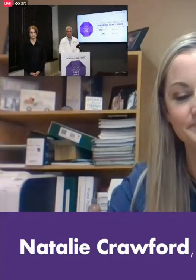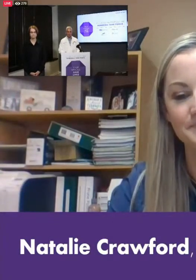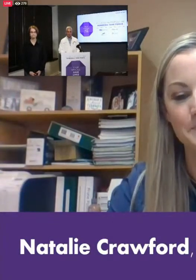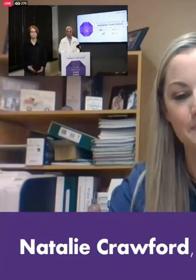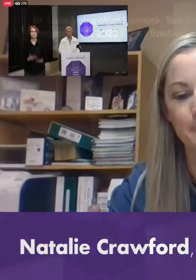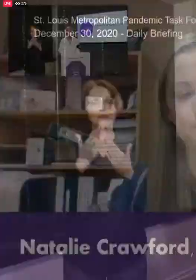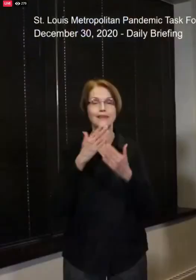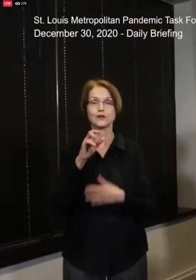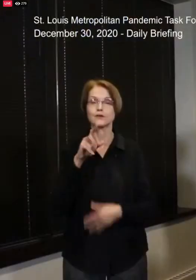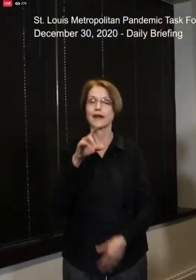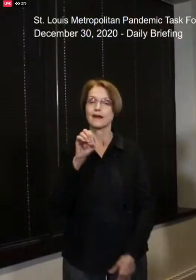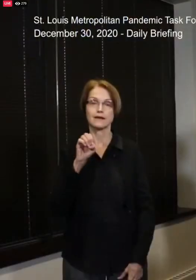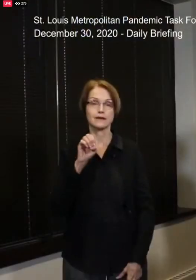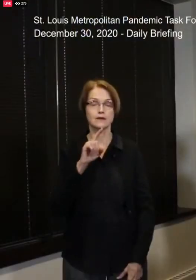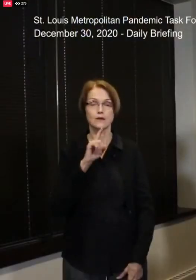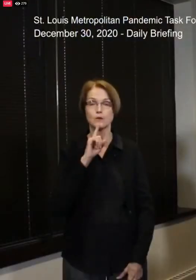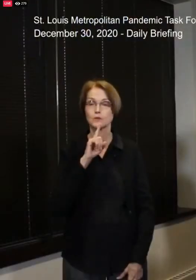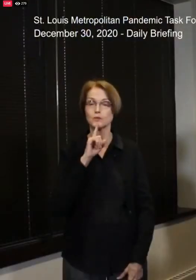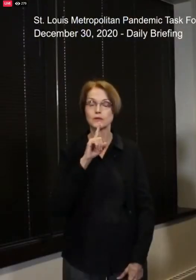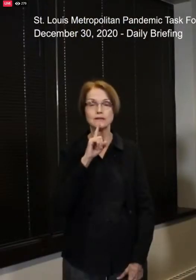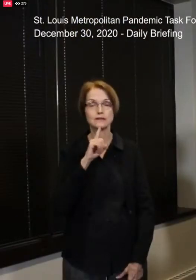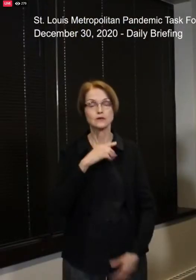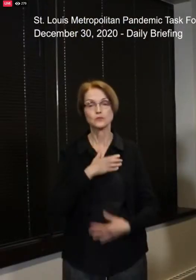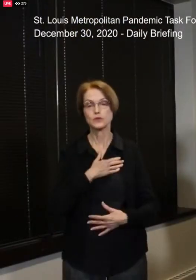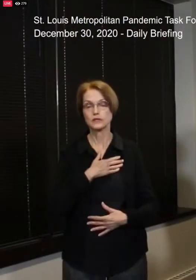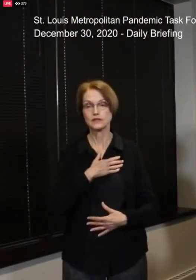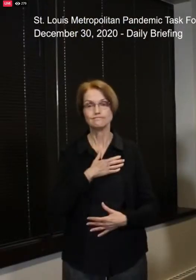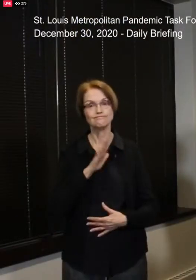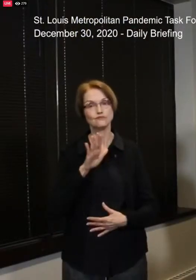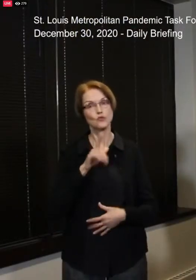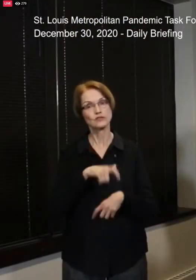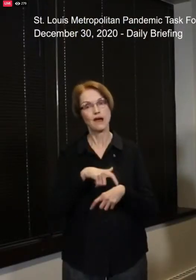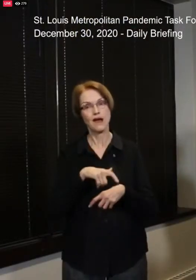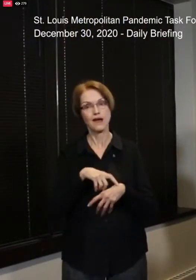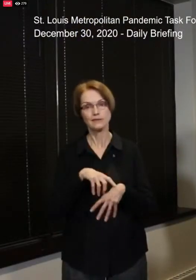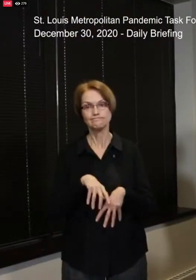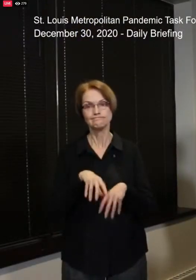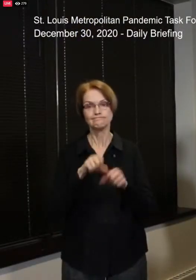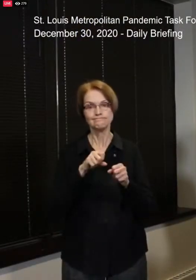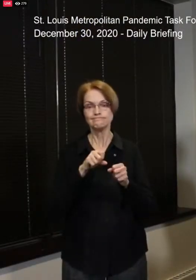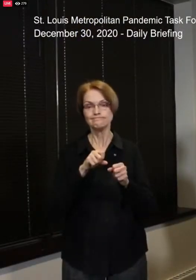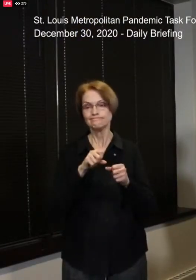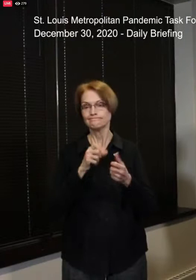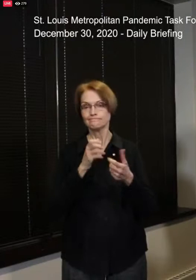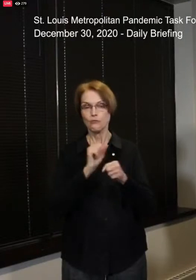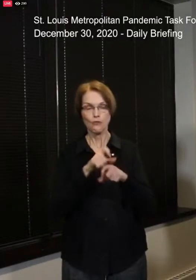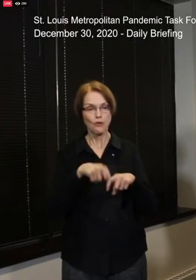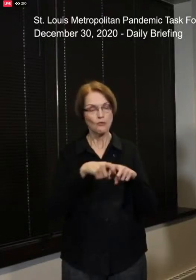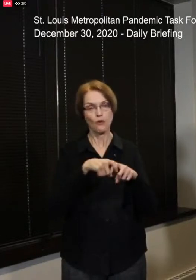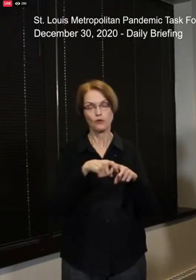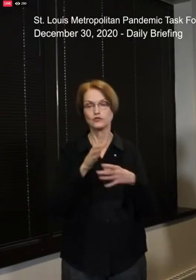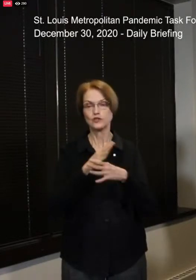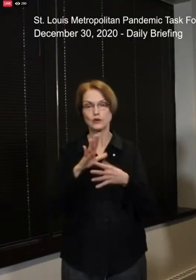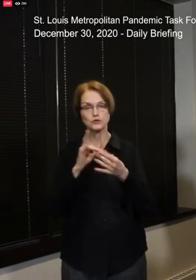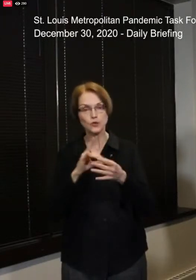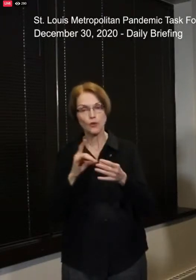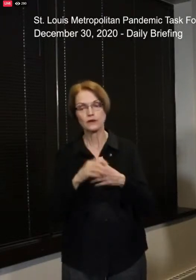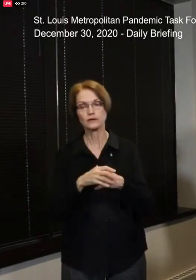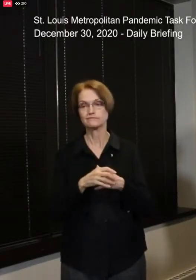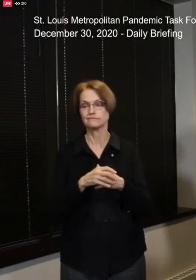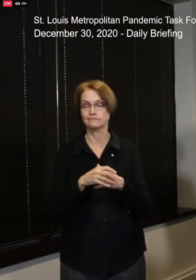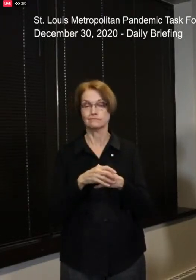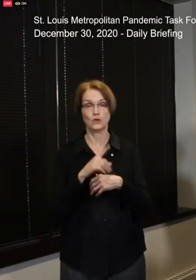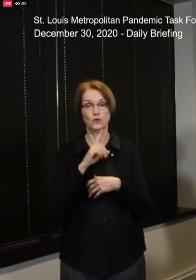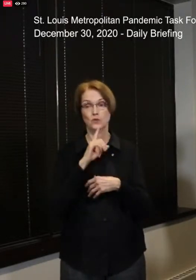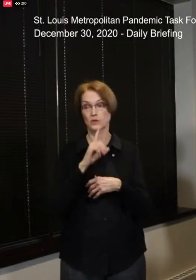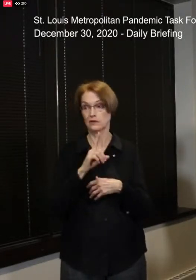Thank you, Natalie. We really do appreciate you taking time out to share your stories with us, and for sharing your stories about everybody